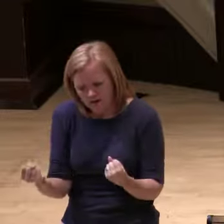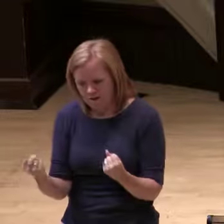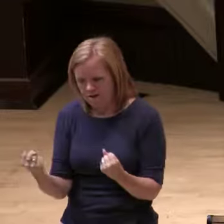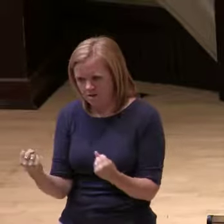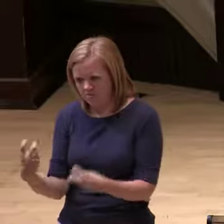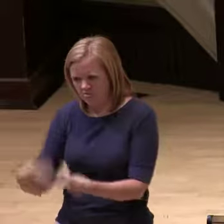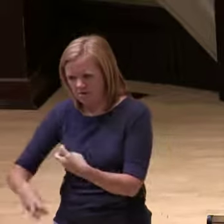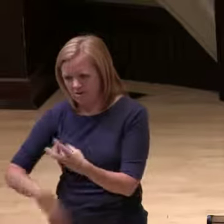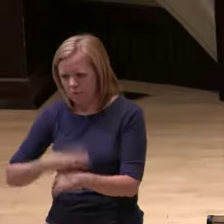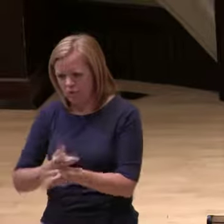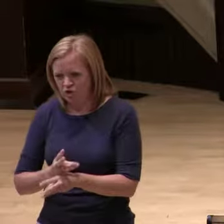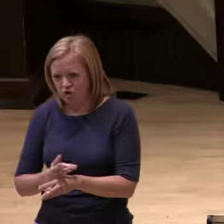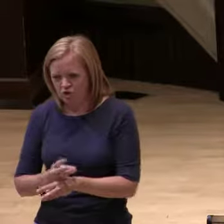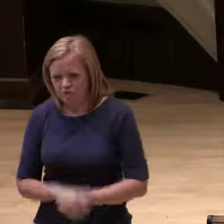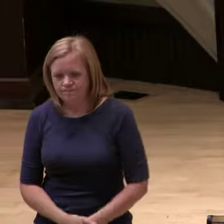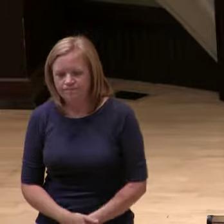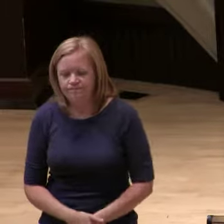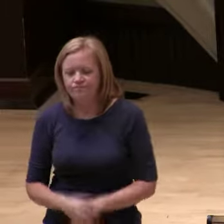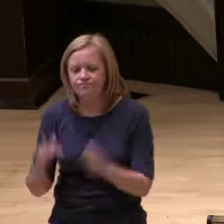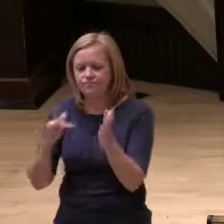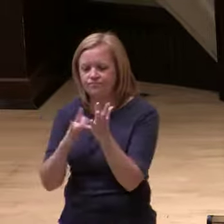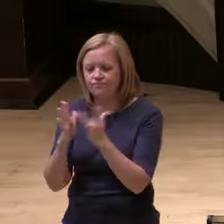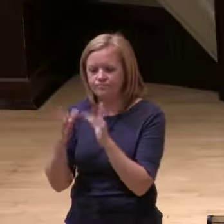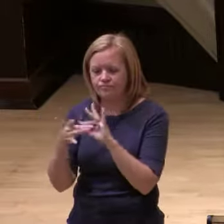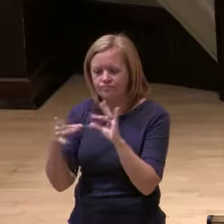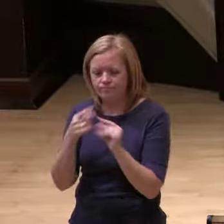world. Here's what he says.